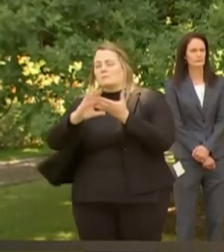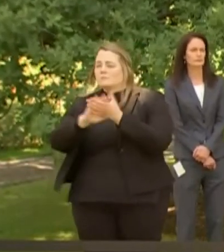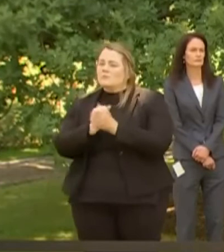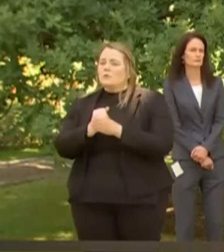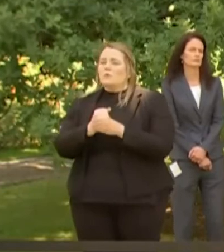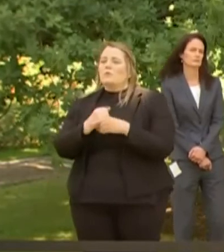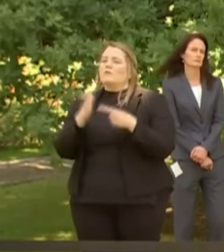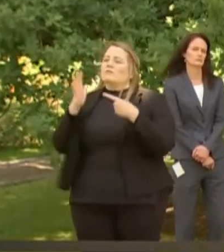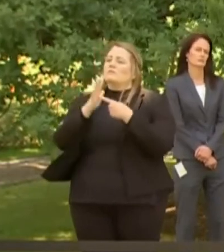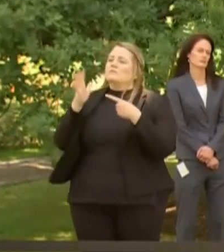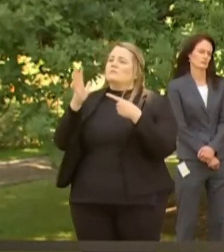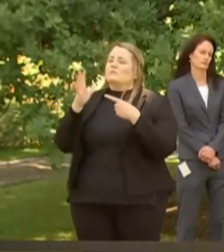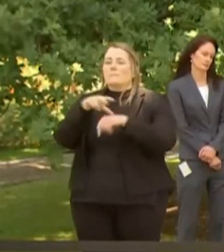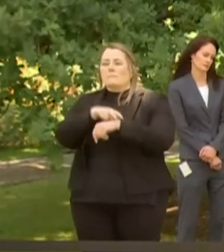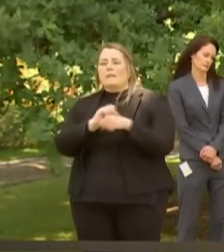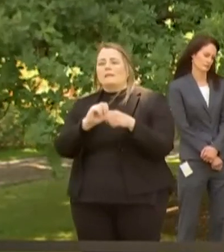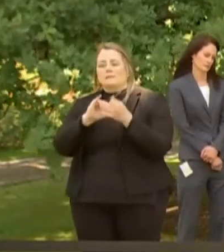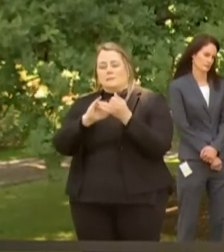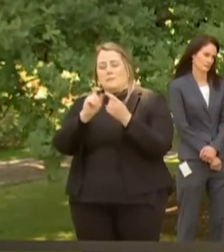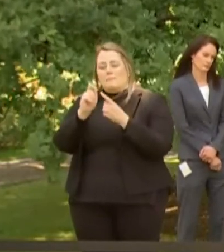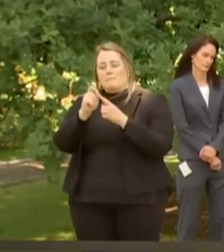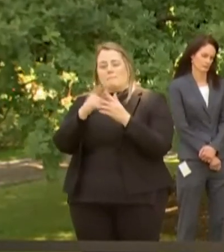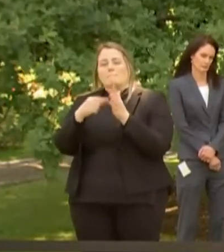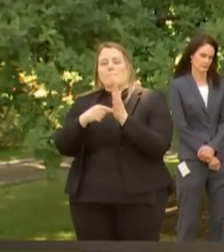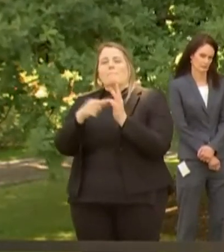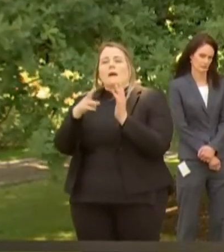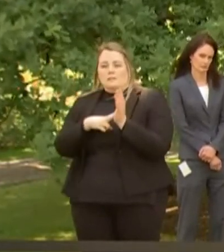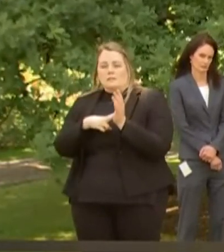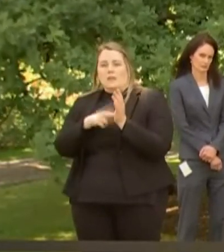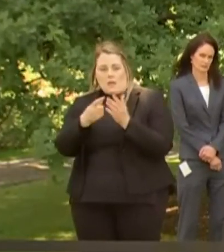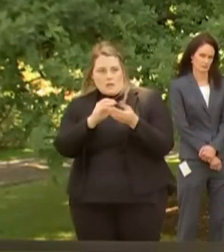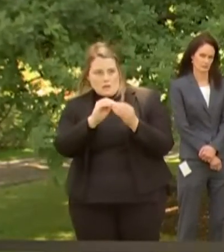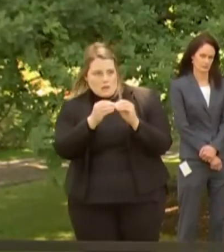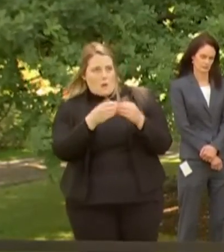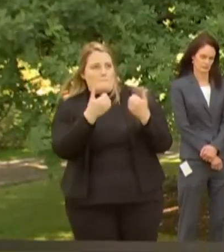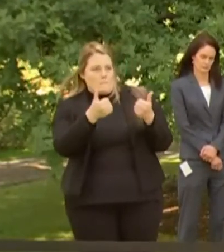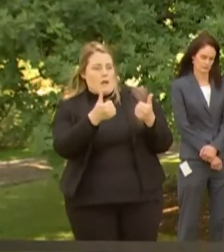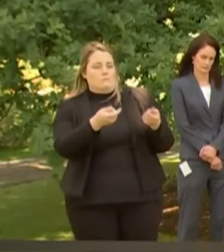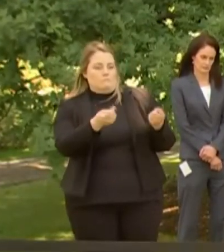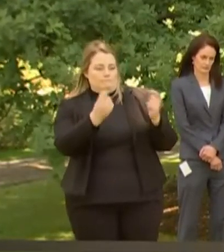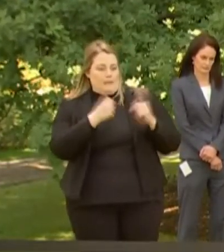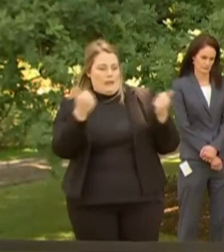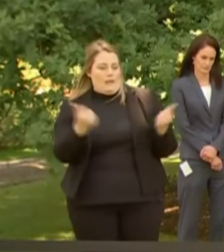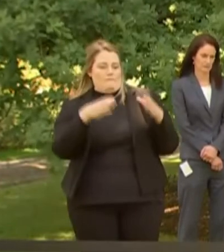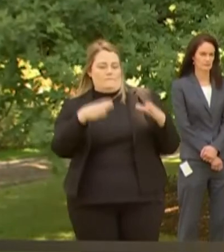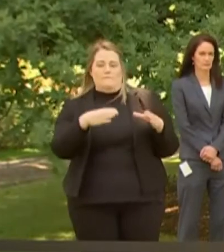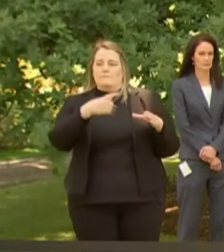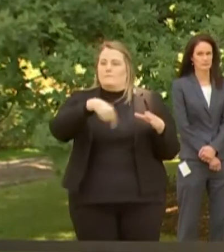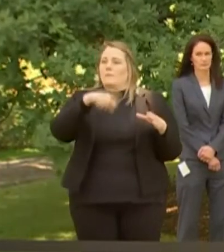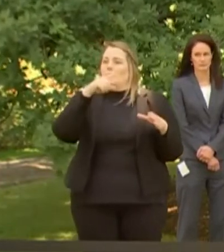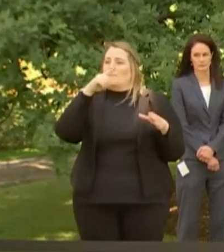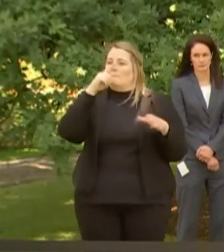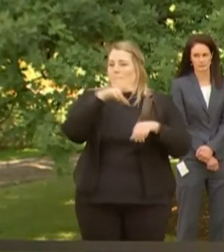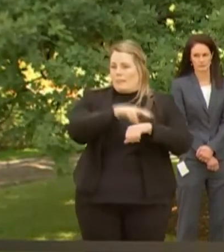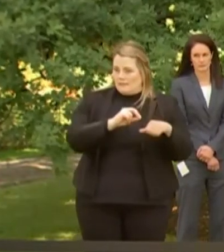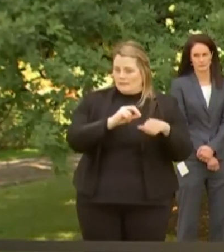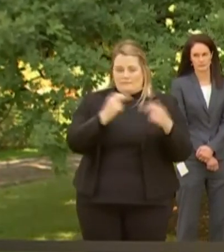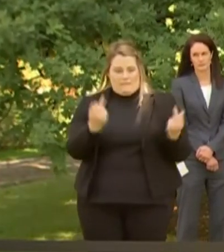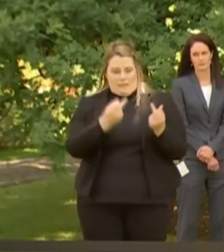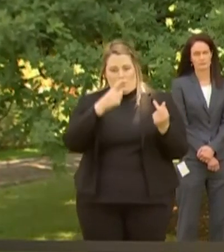closely with us to engage and to make sure that we've got these police available to do this important work. ADF we'll have more to say about the